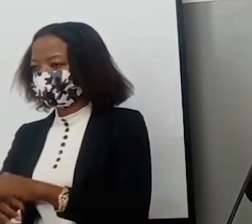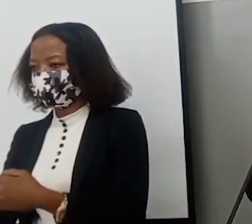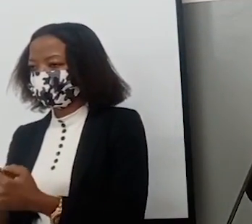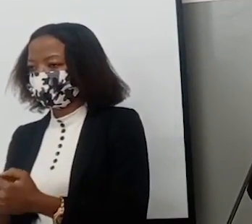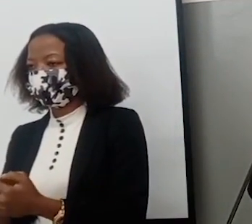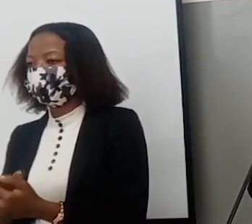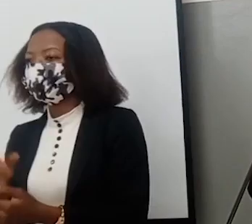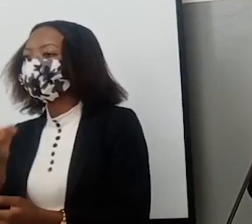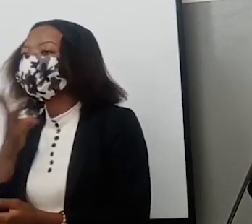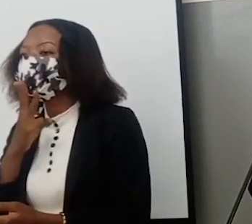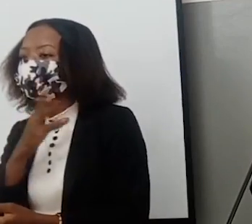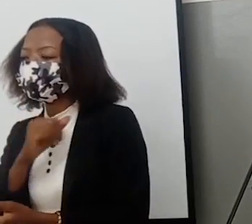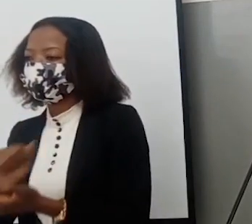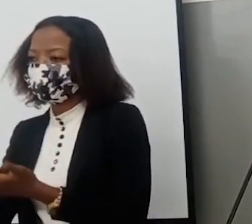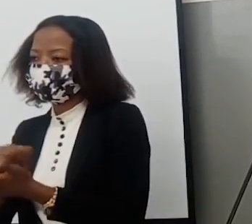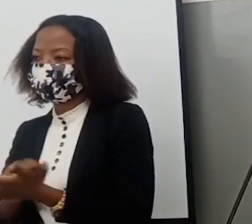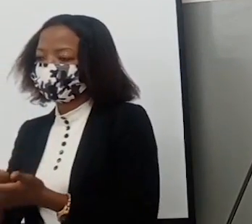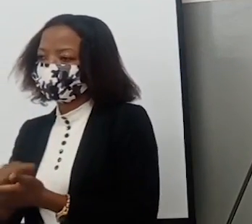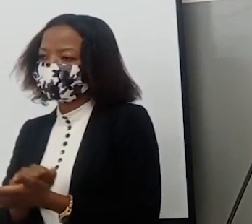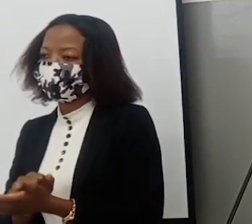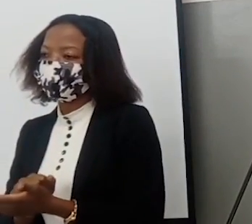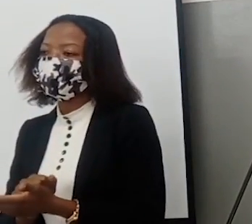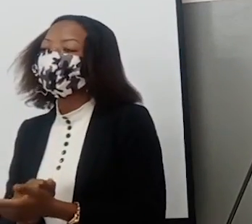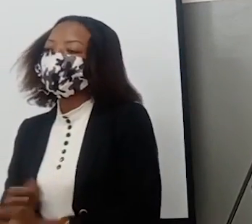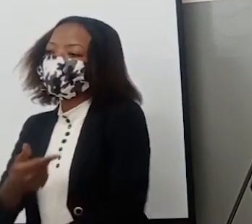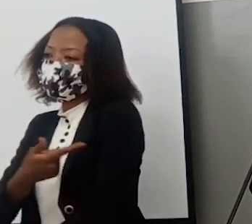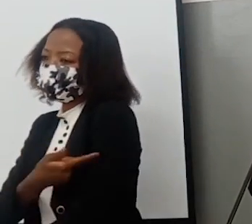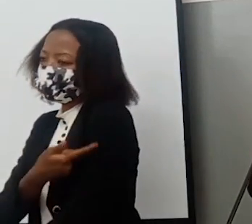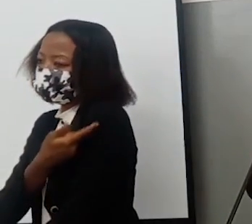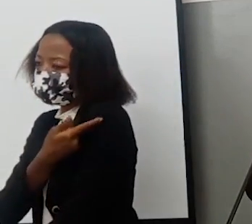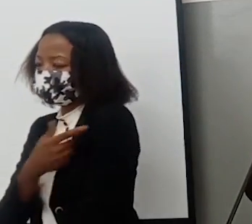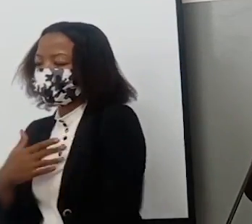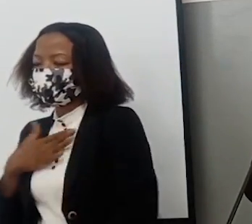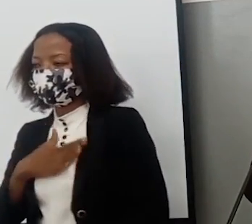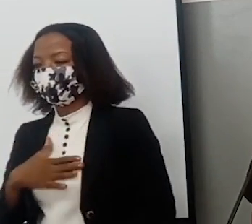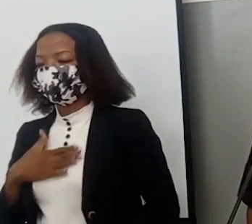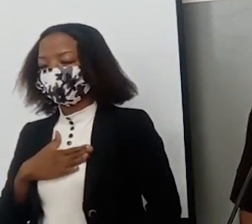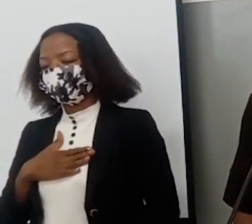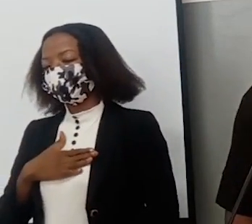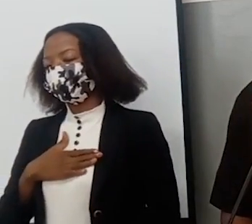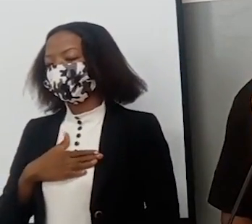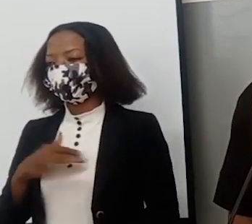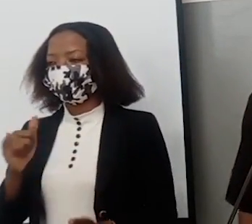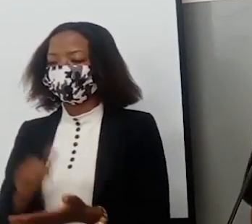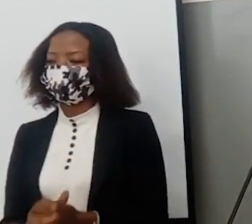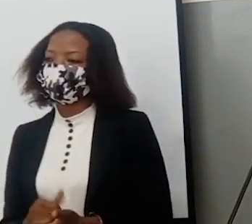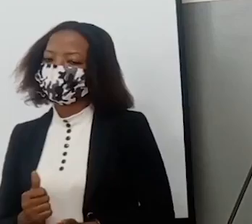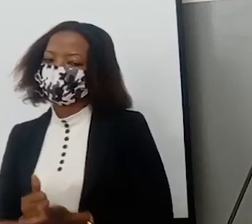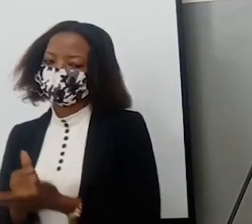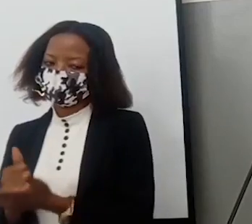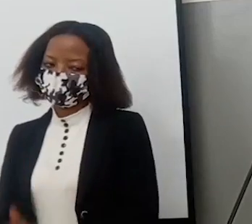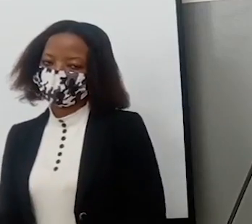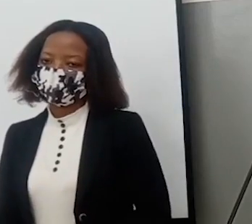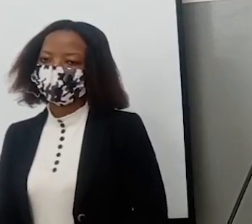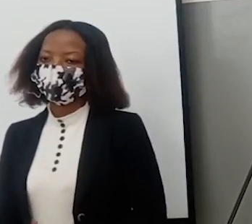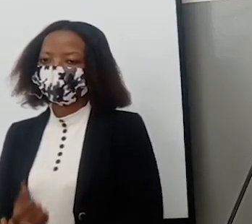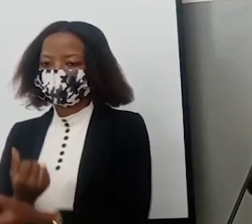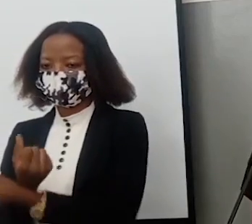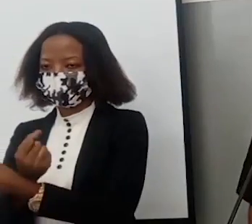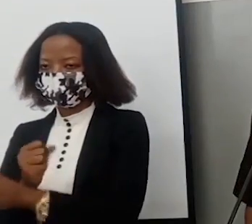water, and let us take our COVID-19 vaccines, because they are determined, clearly established to be